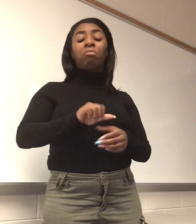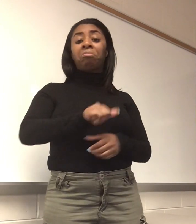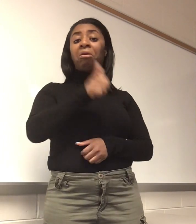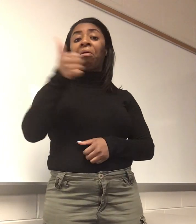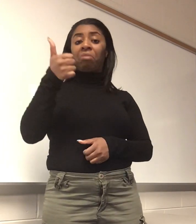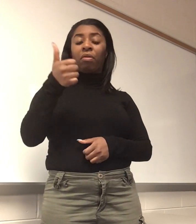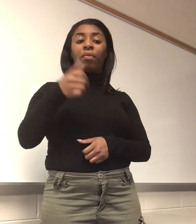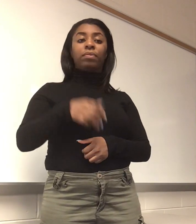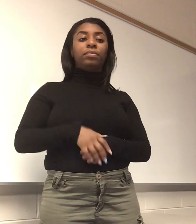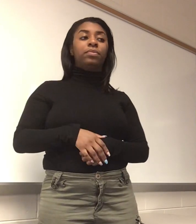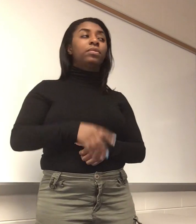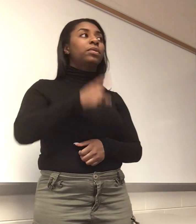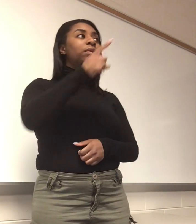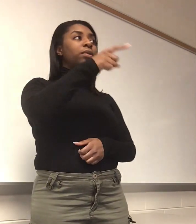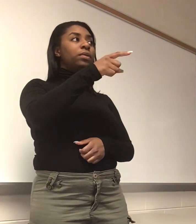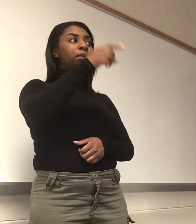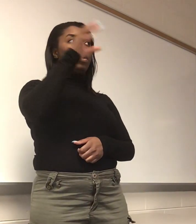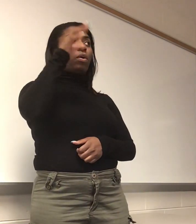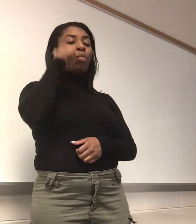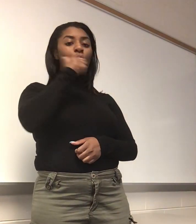name? Longbottom.